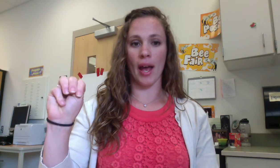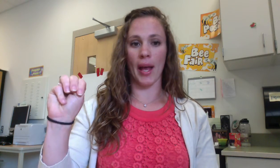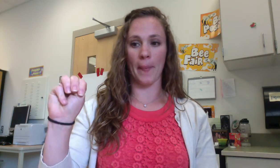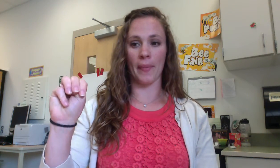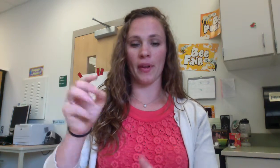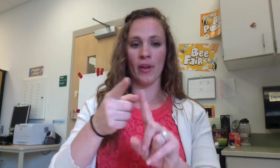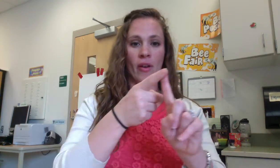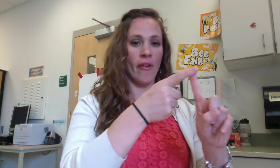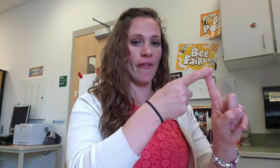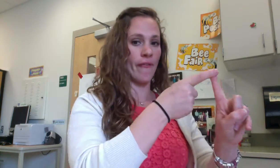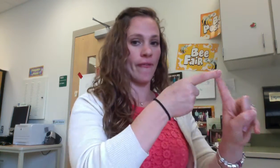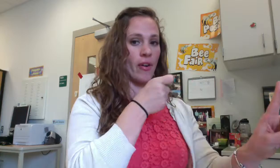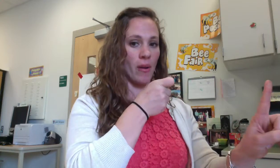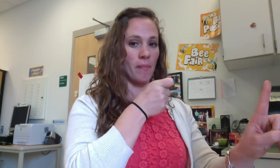F-R-O-M, from.